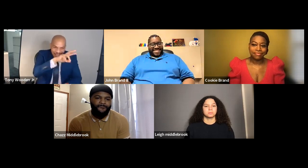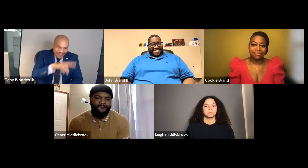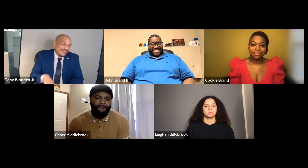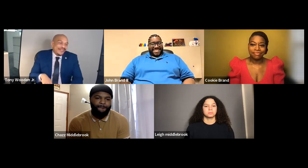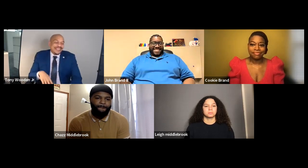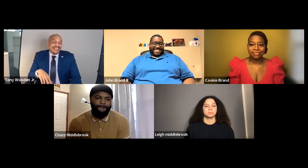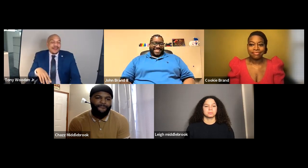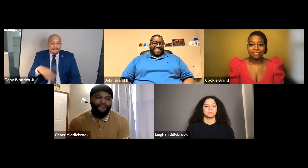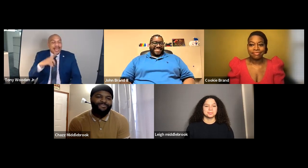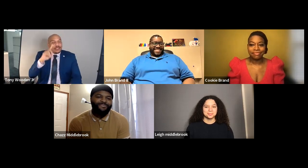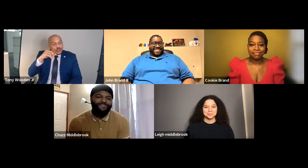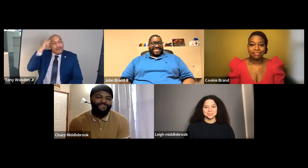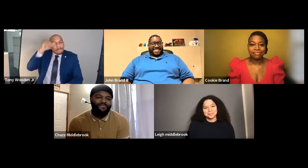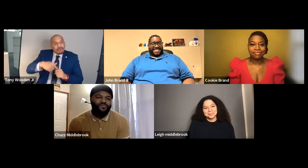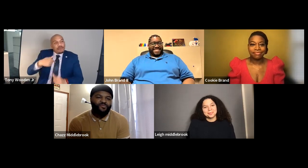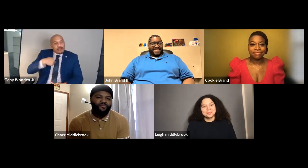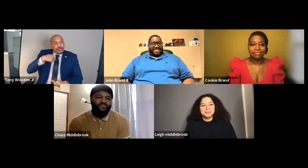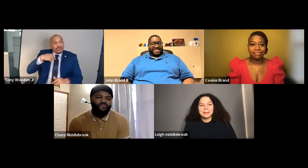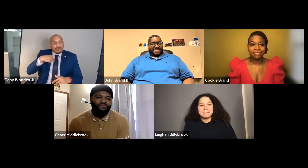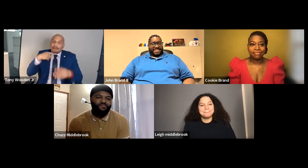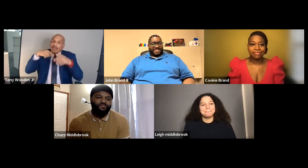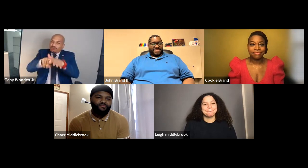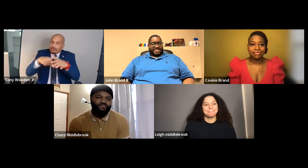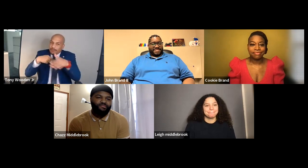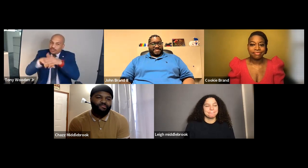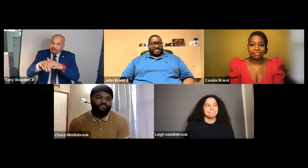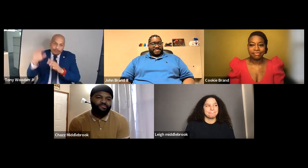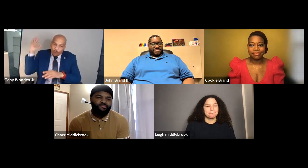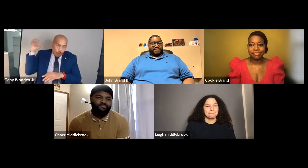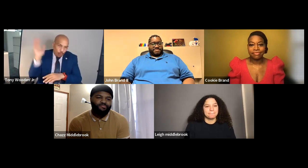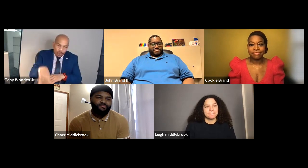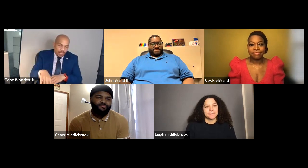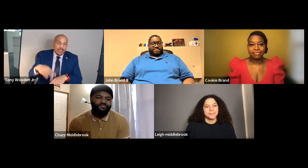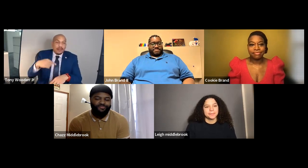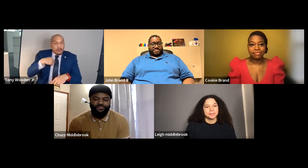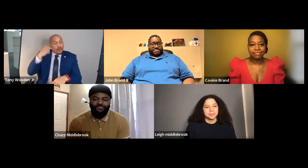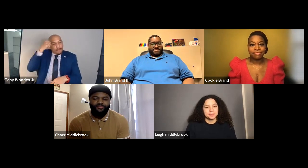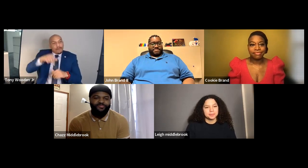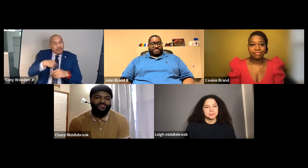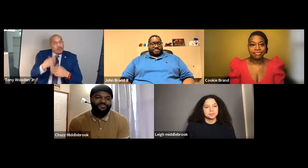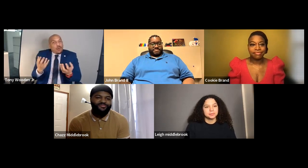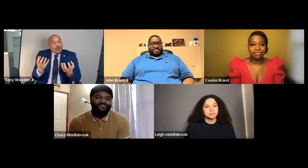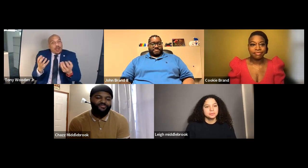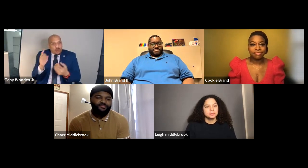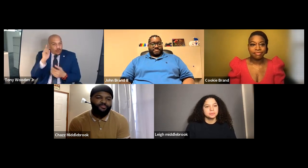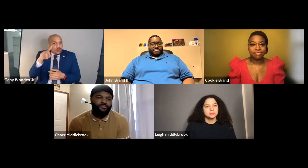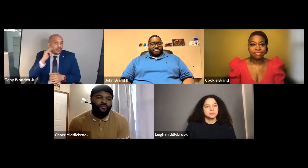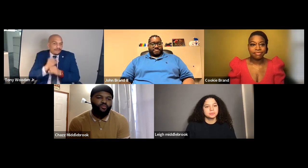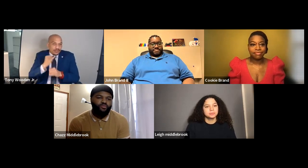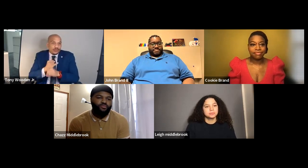stay together and we couldn't. But I can remember, you know, I was mainstreamed and